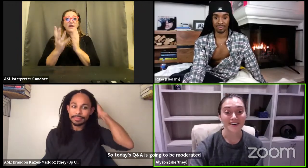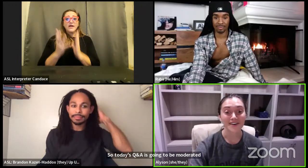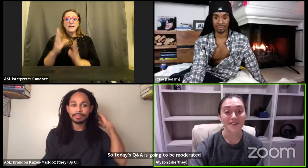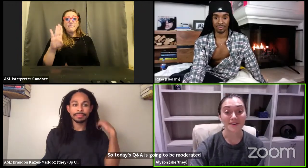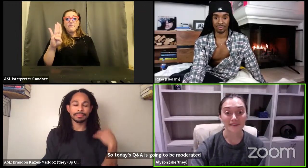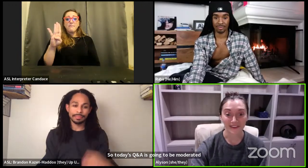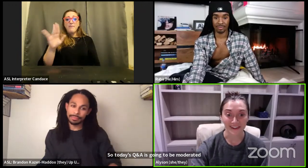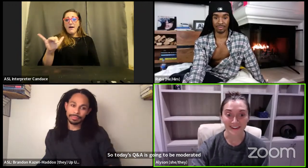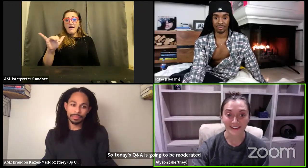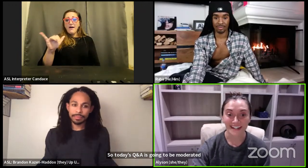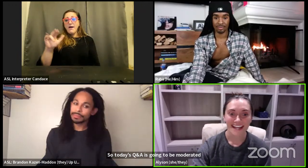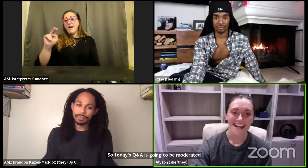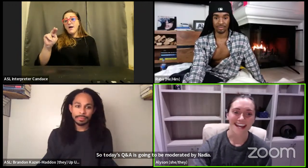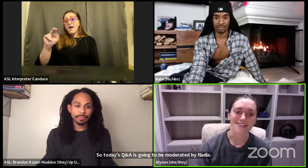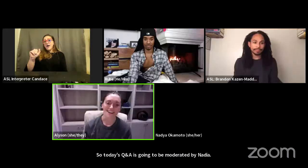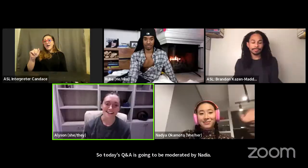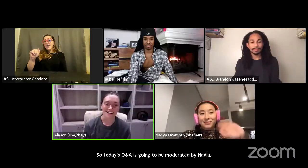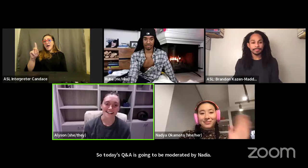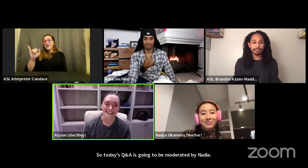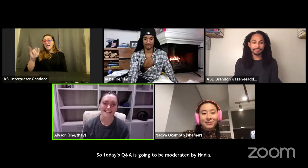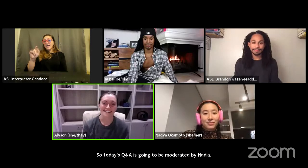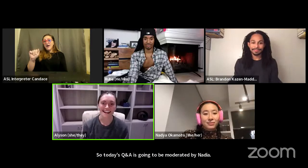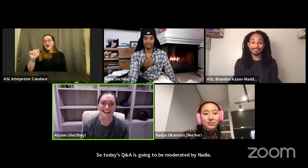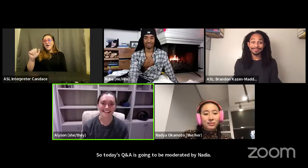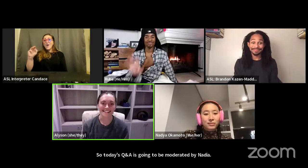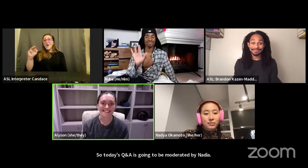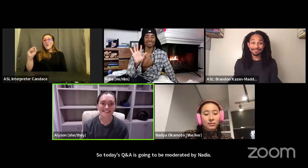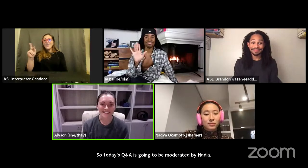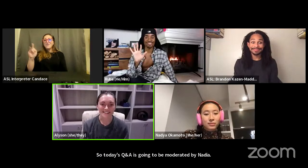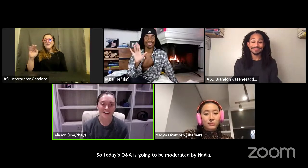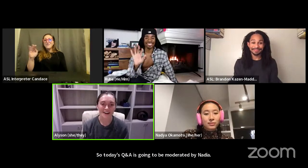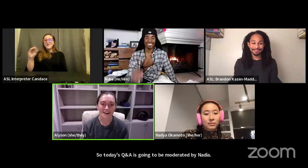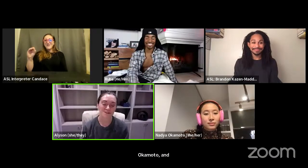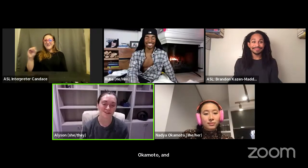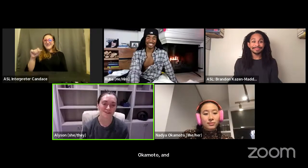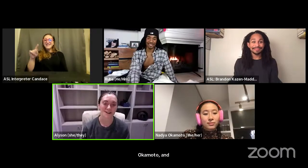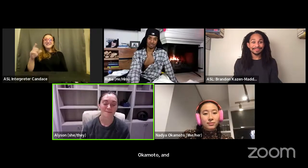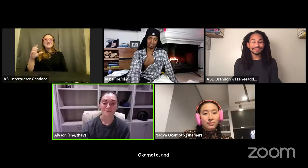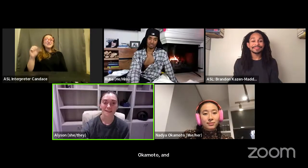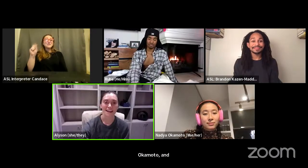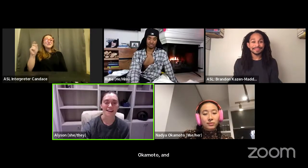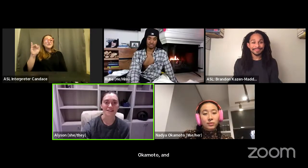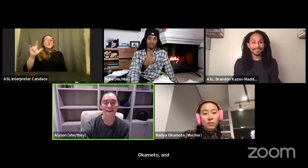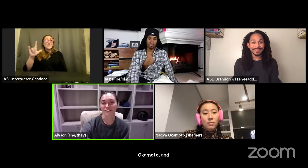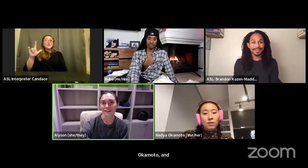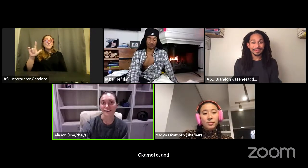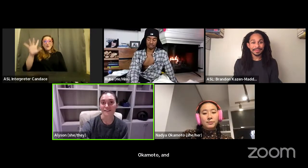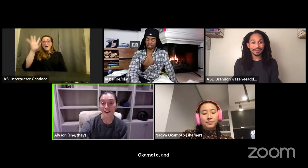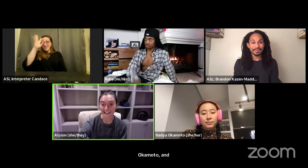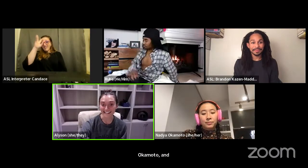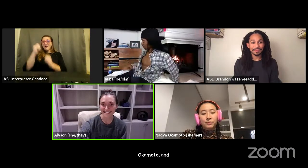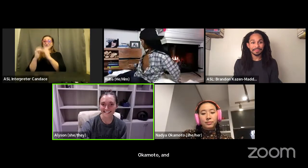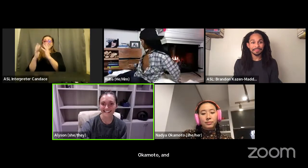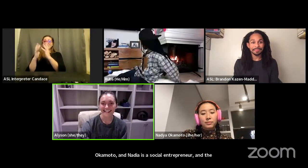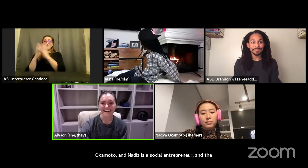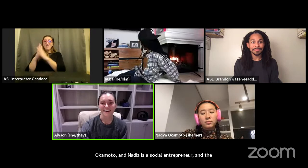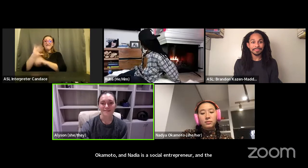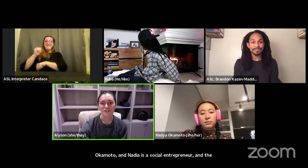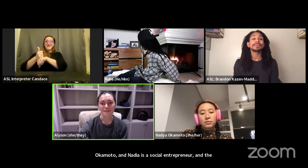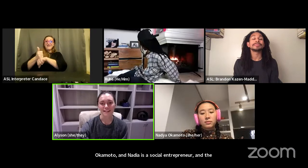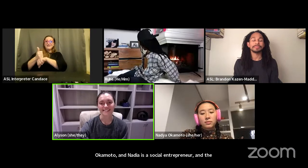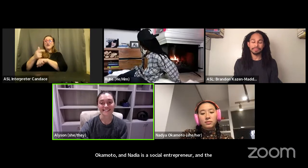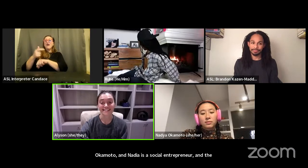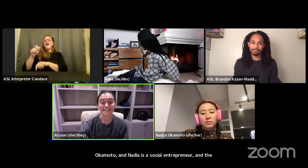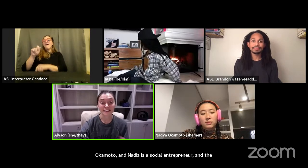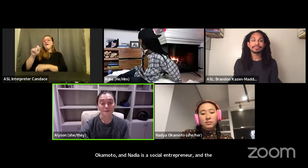Nadia Okamoto, and Nadia is a social entrepreneur and the founder of August,